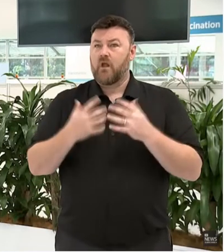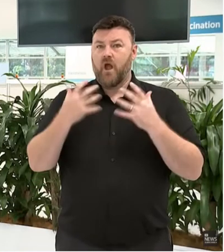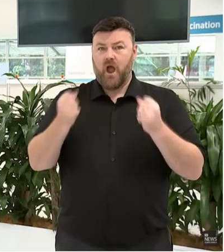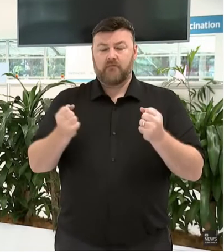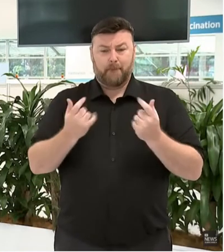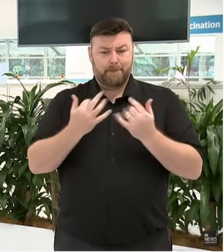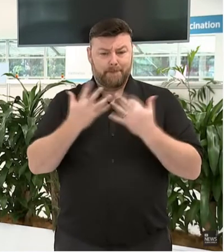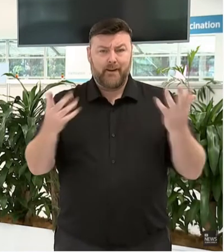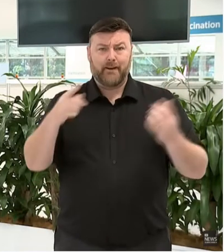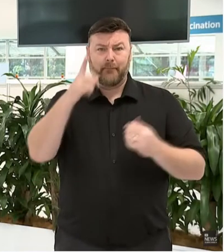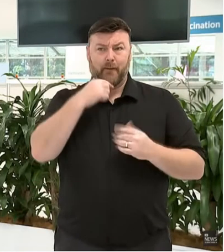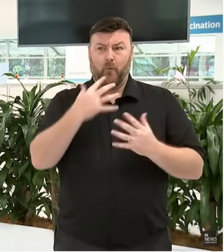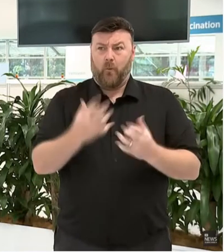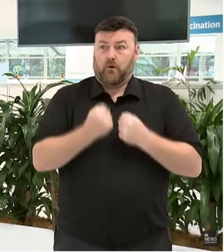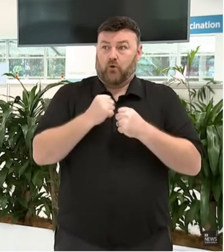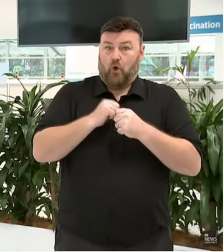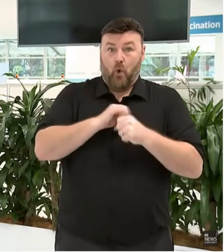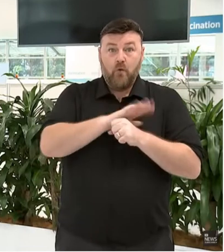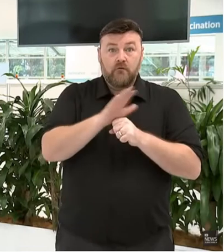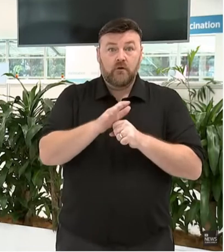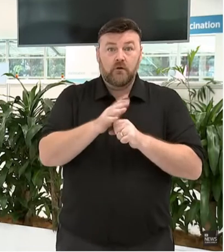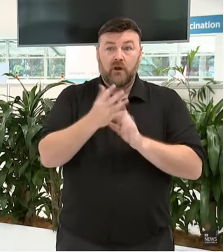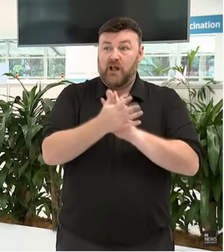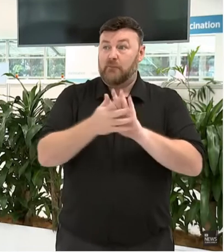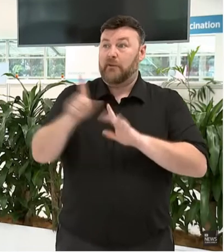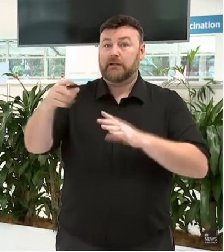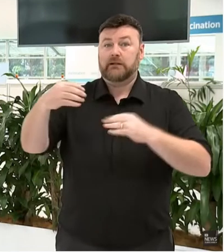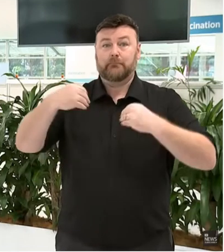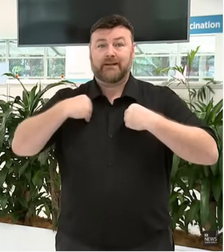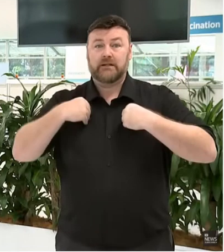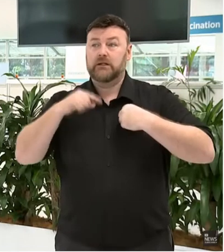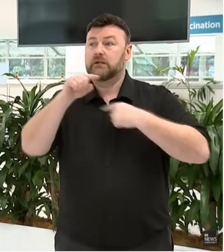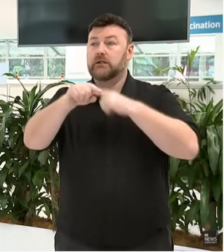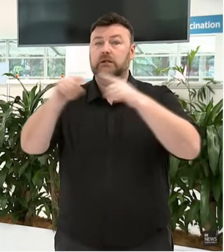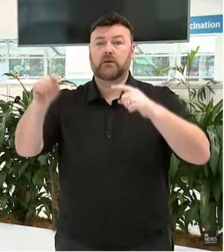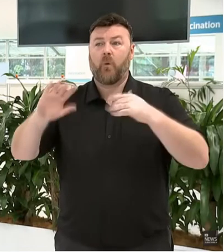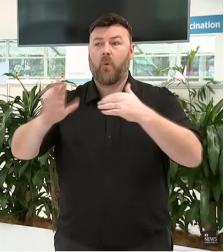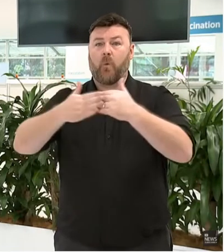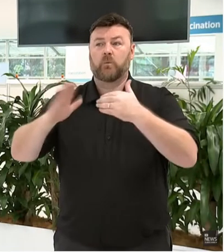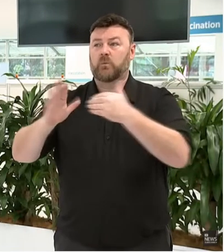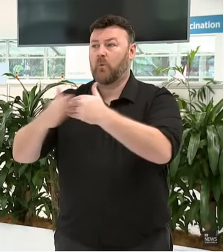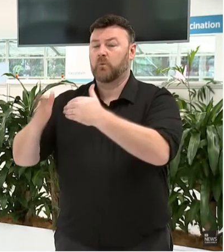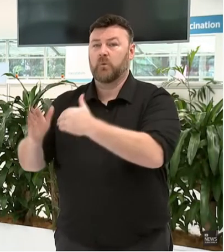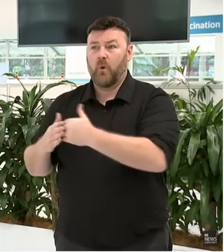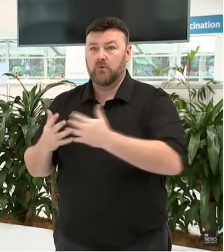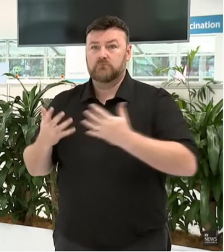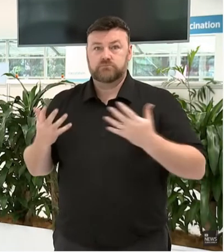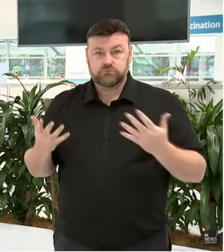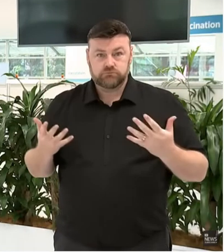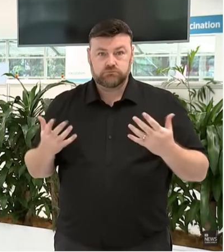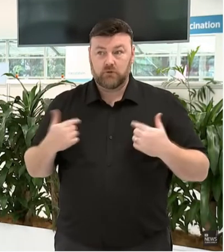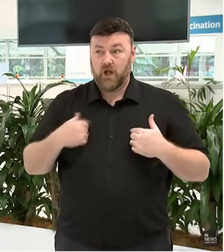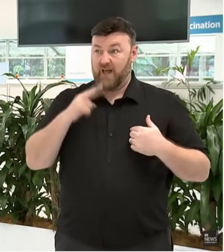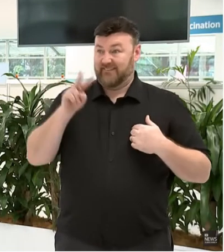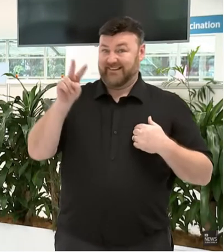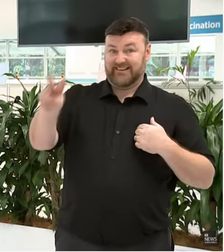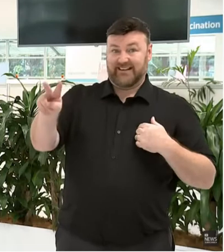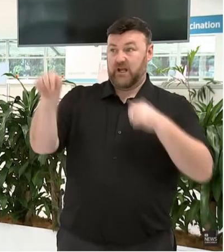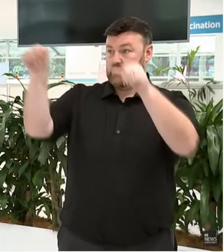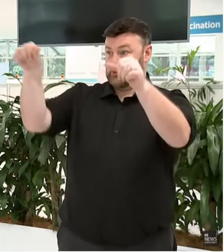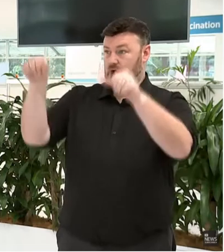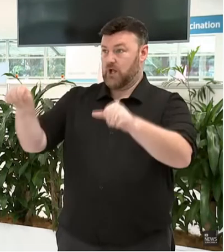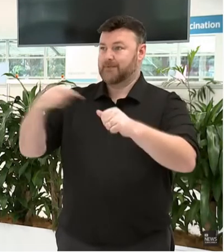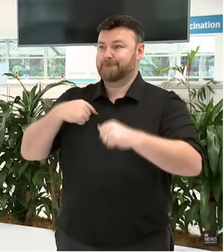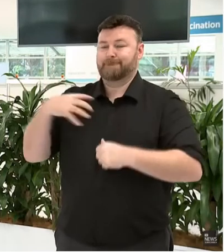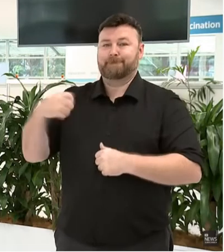business. Yep. Number of businesses are forced to close. Yep. Visit any suburb and you're seeing signs up saying we have to close. Yep. What can you do? What's your